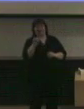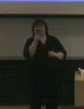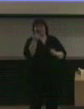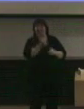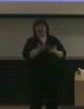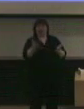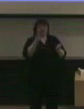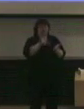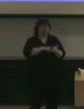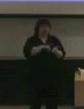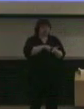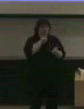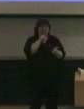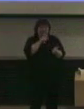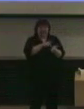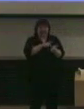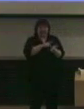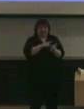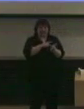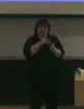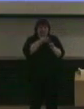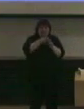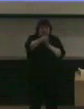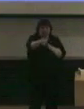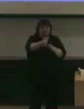nursing psychiatric field, it's an ever-growing,